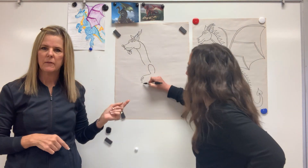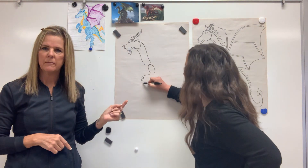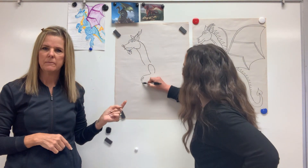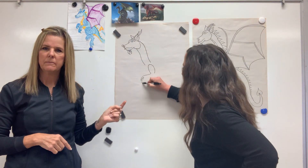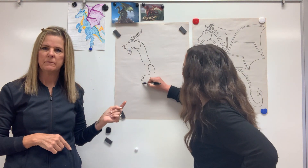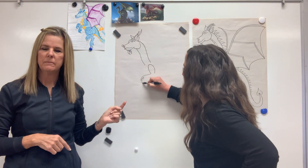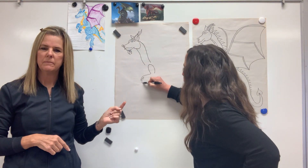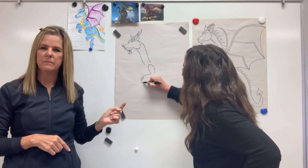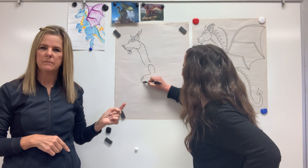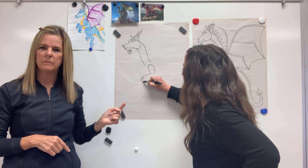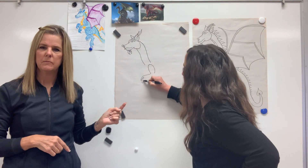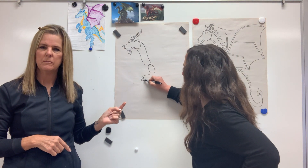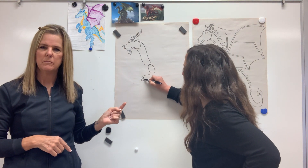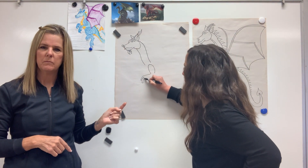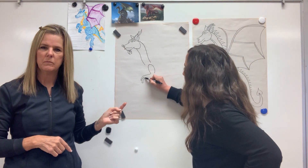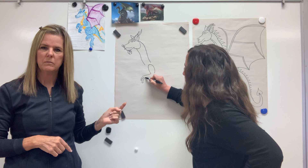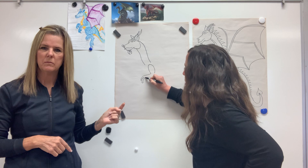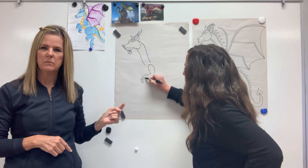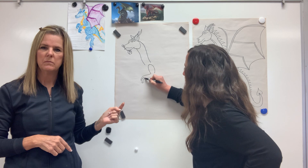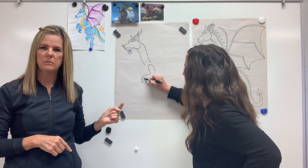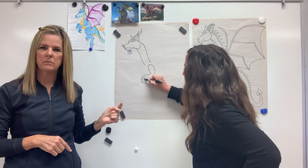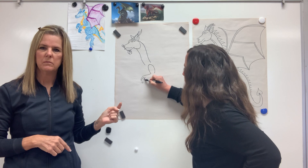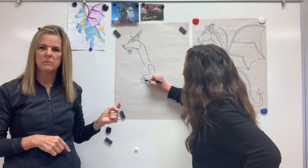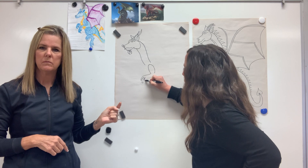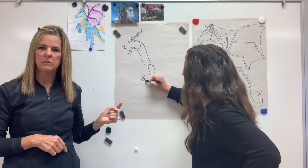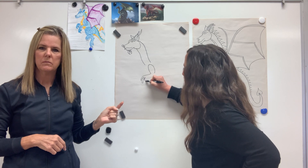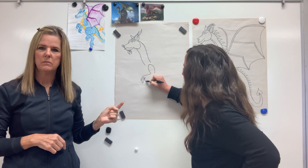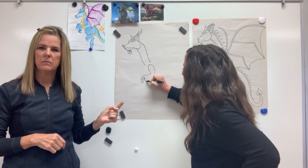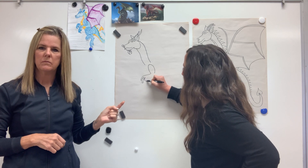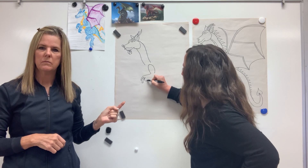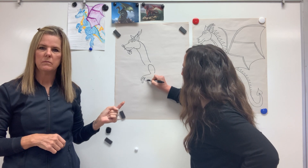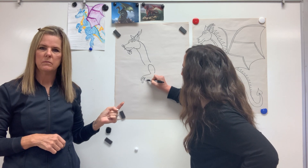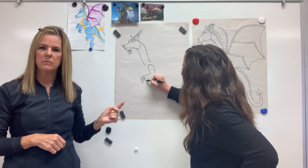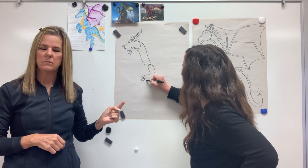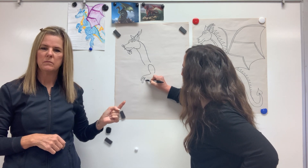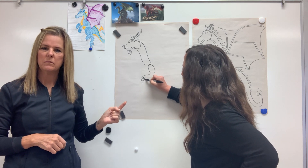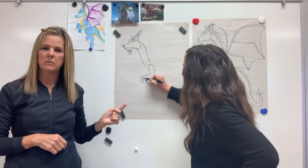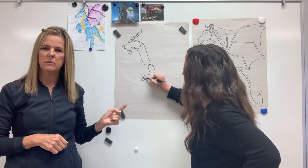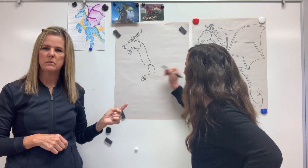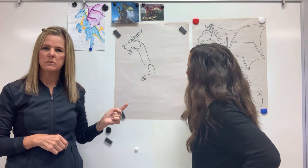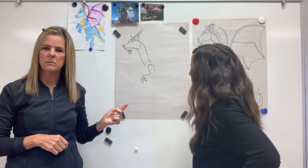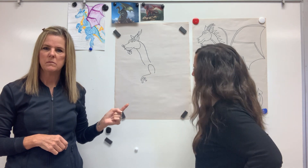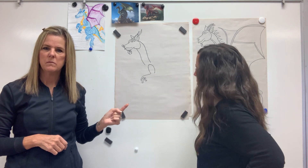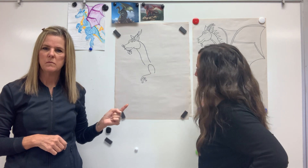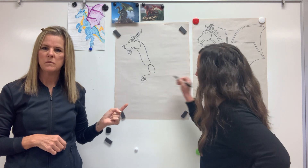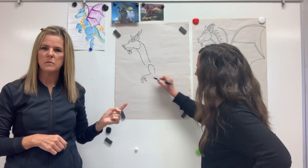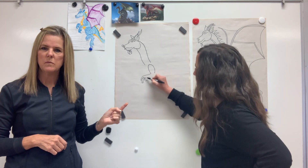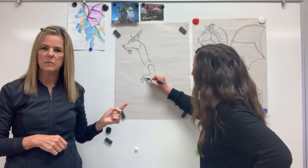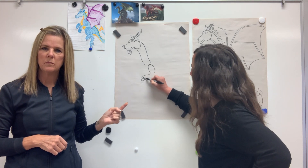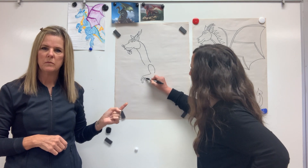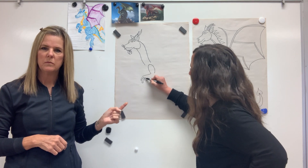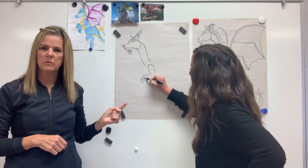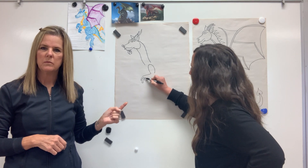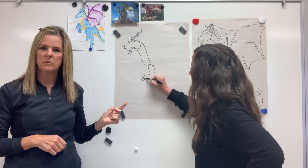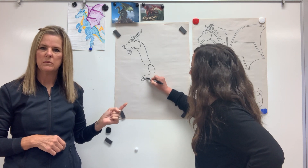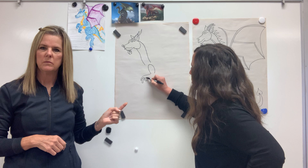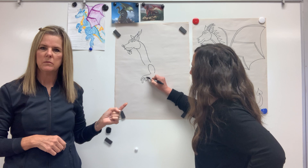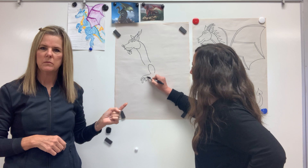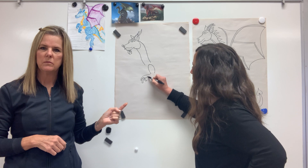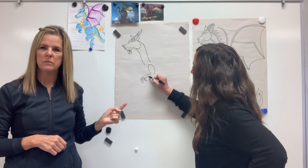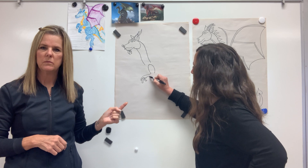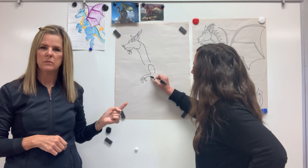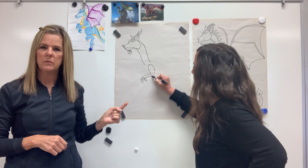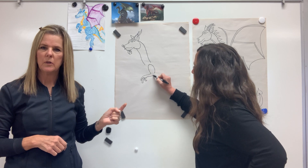dragon claws. So down and back up. I could even make like a curved one coming back, like he's curved his claw a little bit.